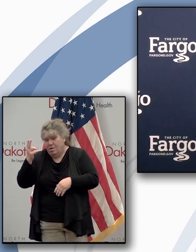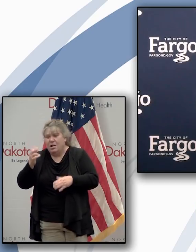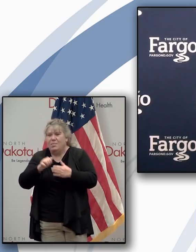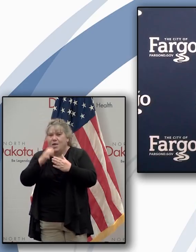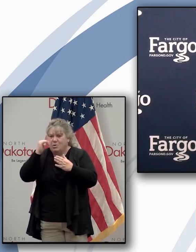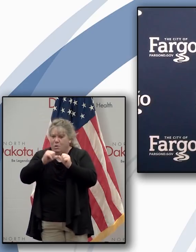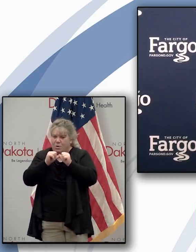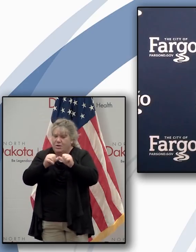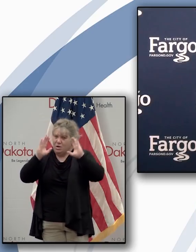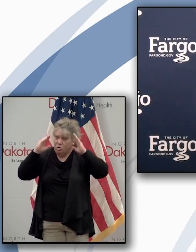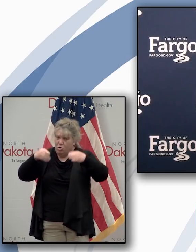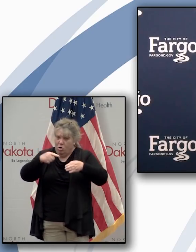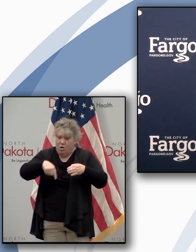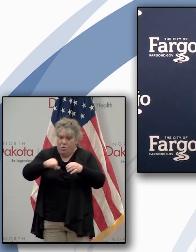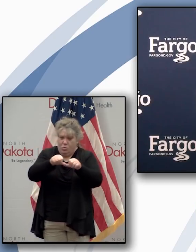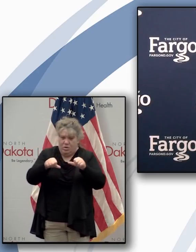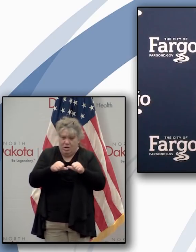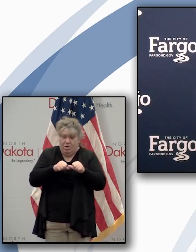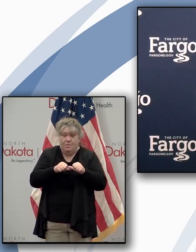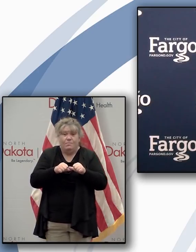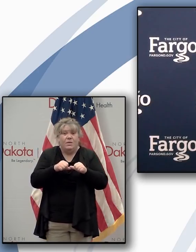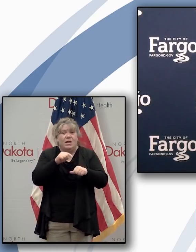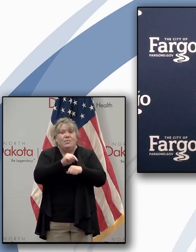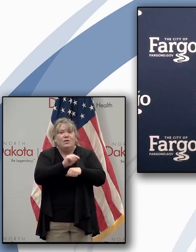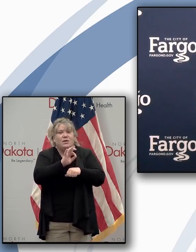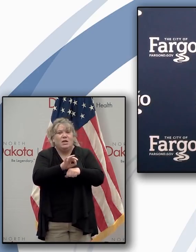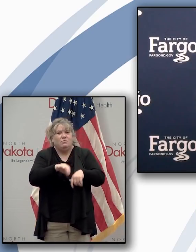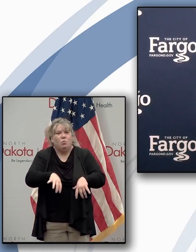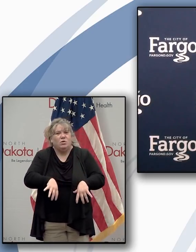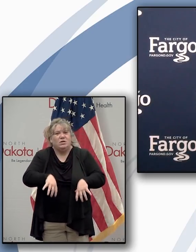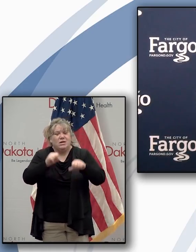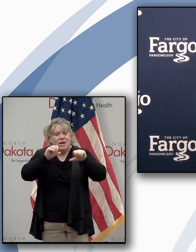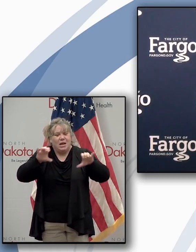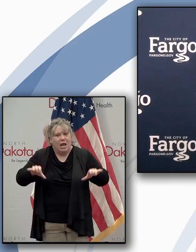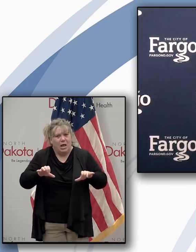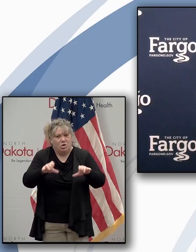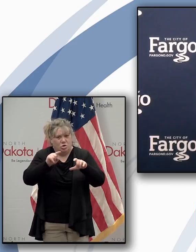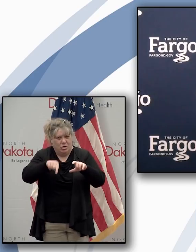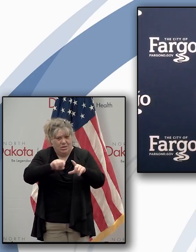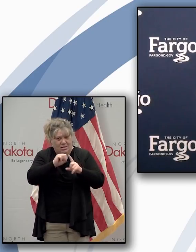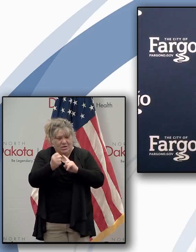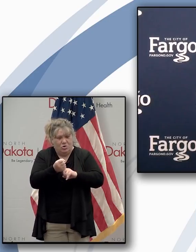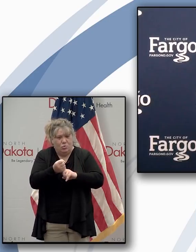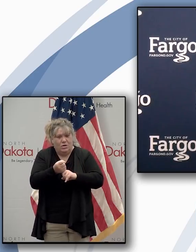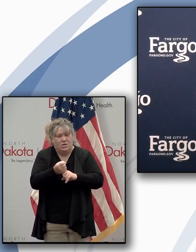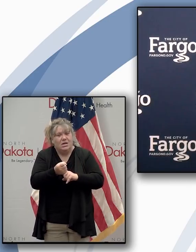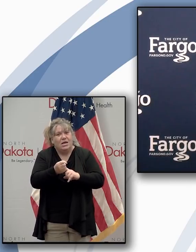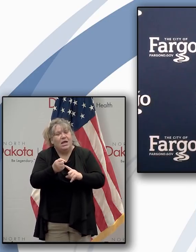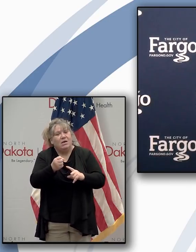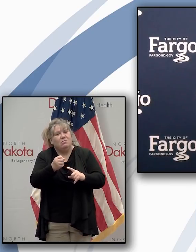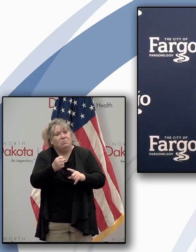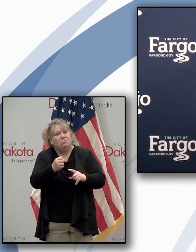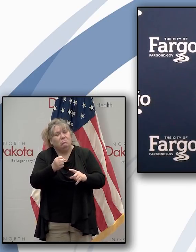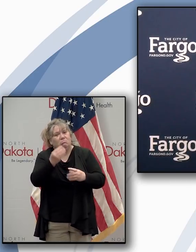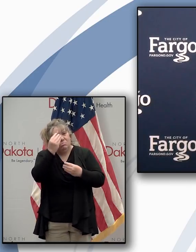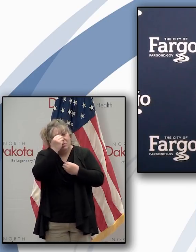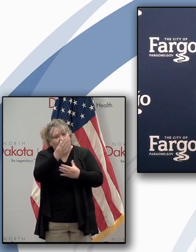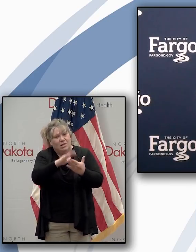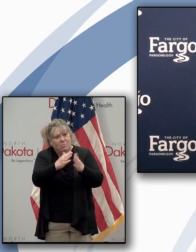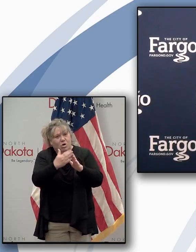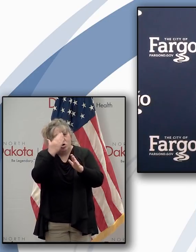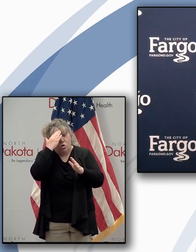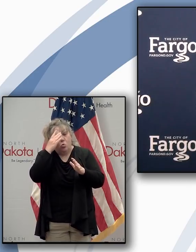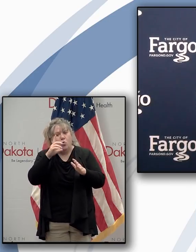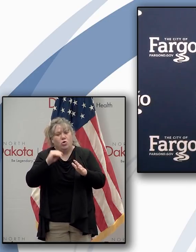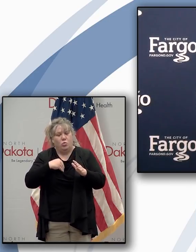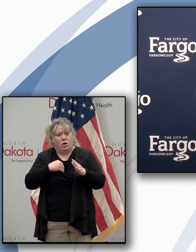areas. With that in mind, the task force would like to take a proactive approach to the current situation and ensure the community that we're doing our part to